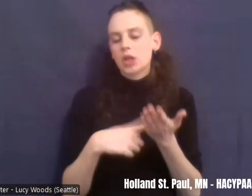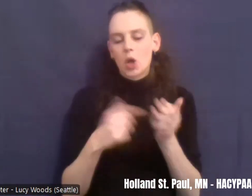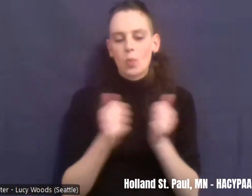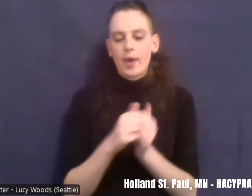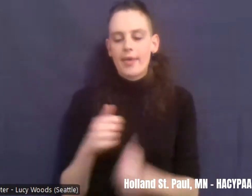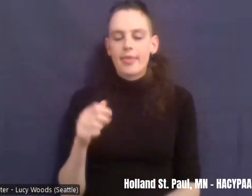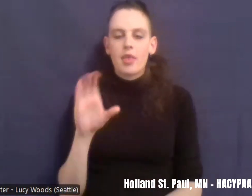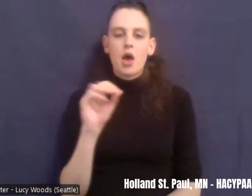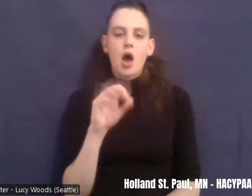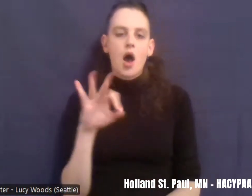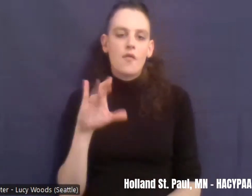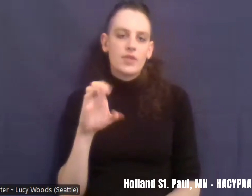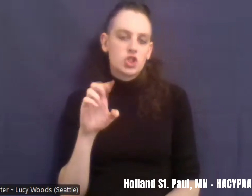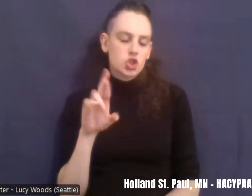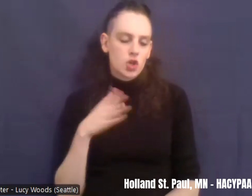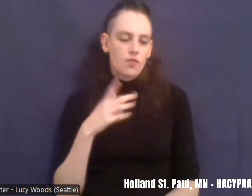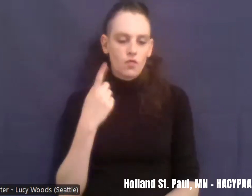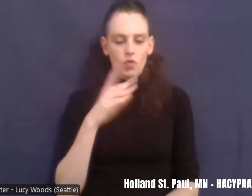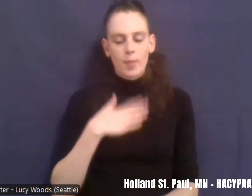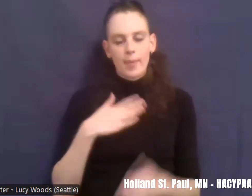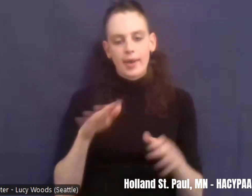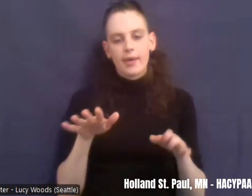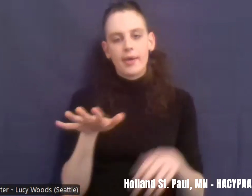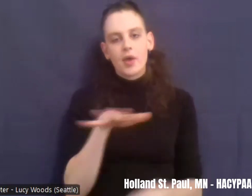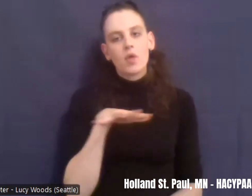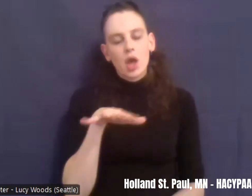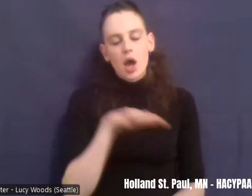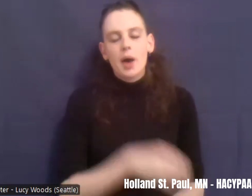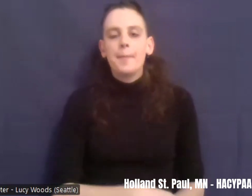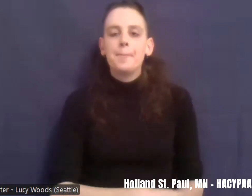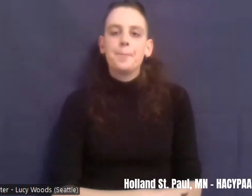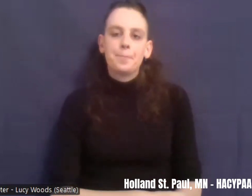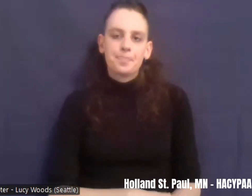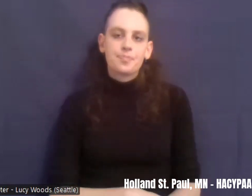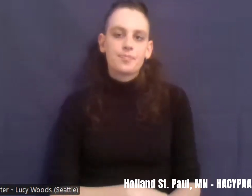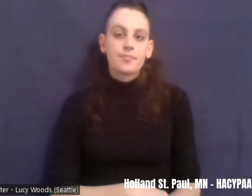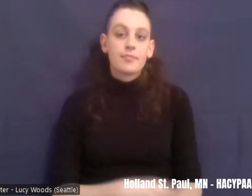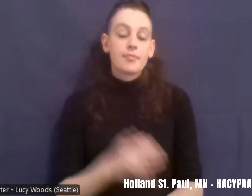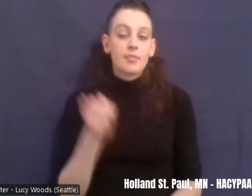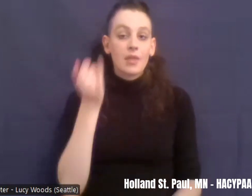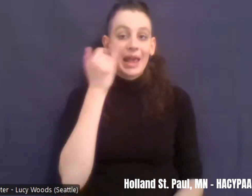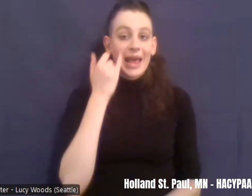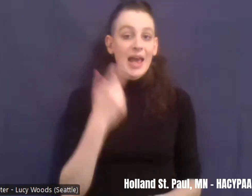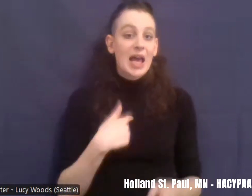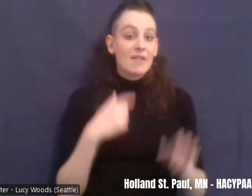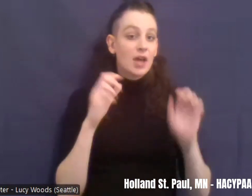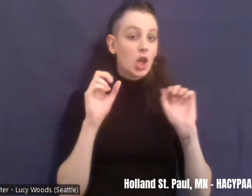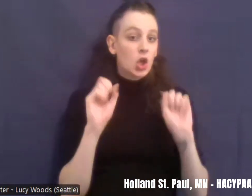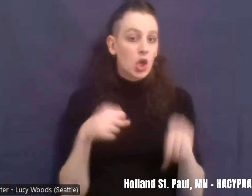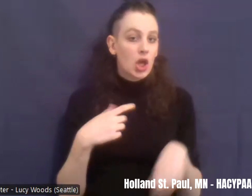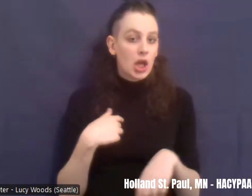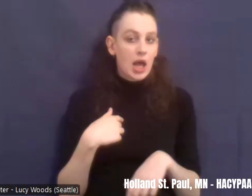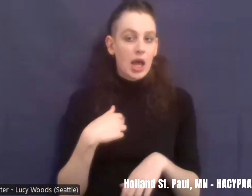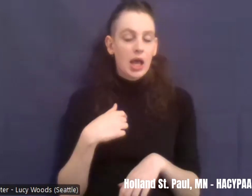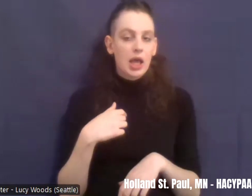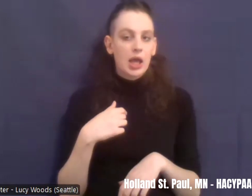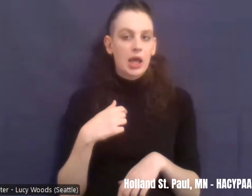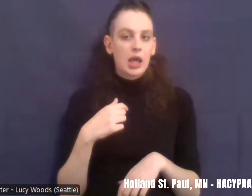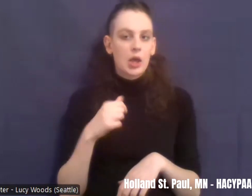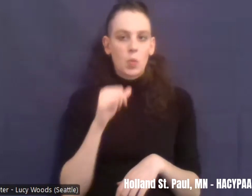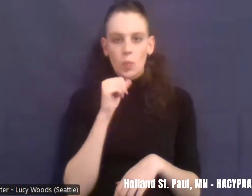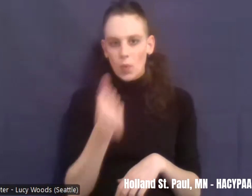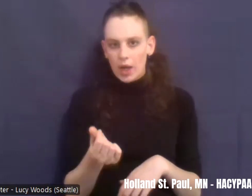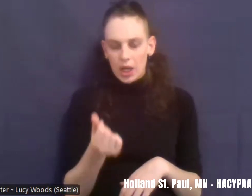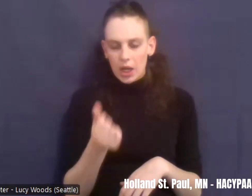So I mean, these are like all things that like, you know, if I could, I wouldn't do it. Like Holland himself doesn't want to be